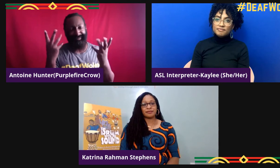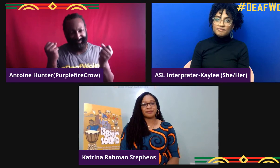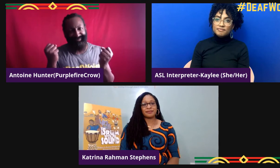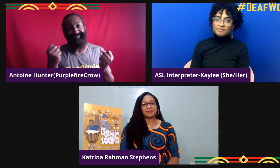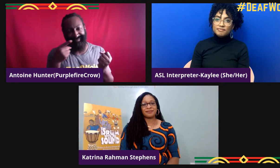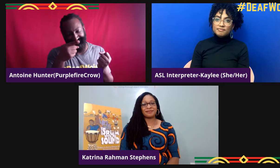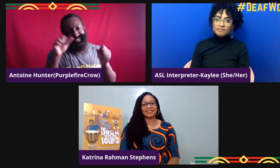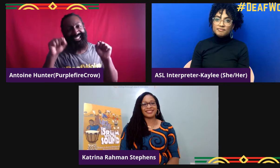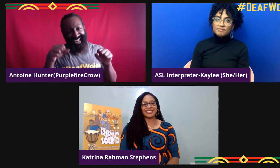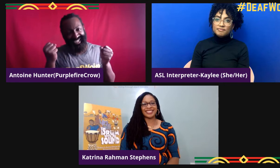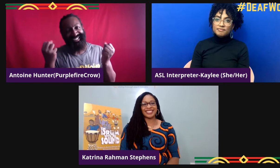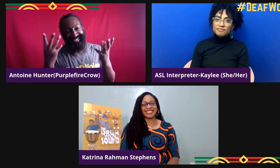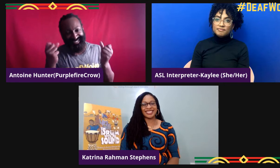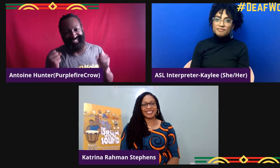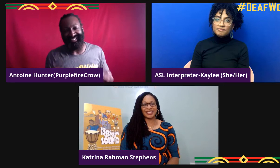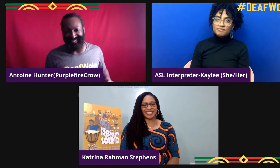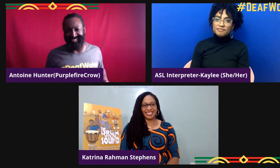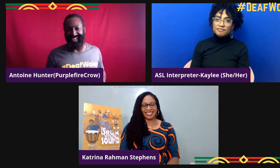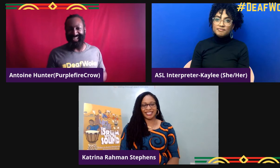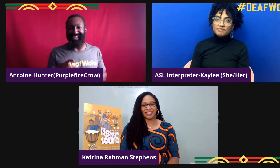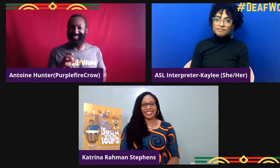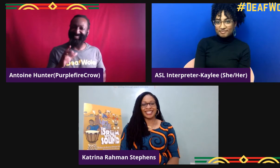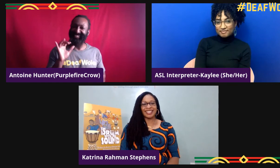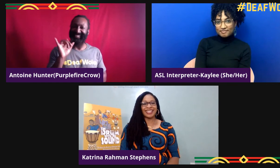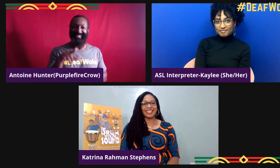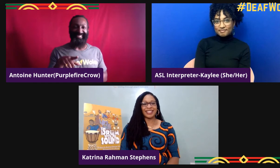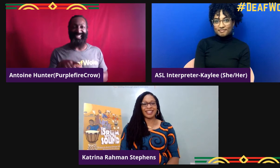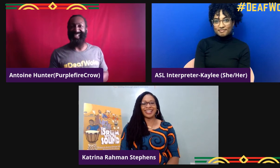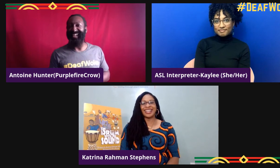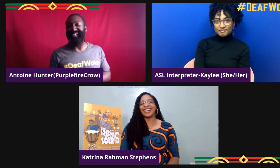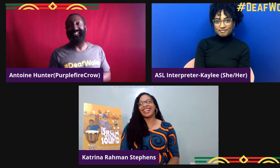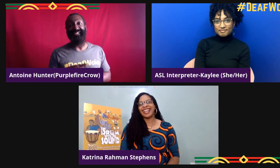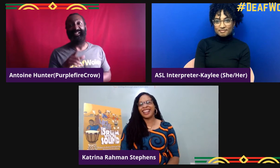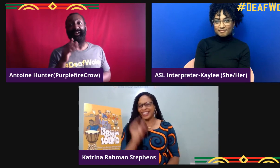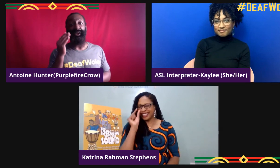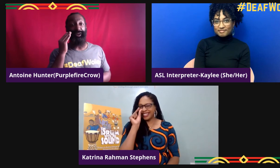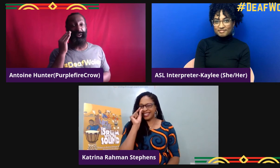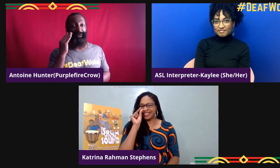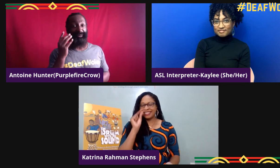Don't be confused. Katrina can sign.